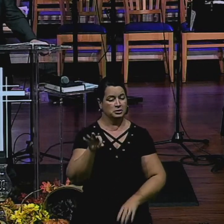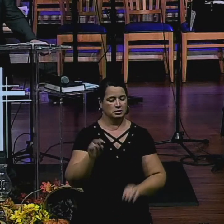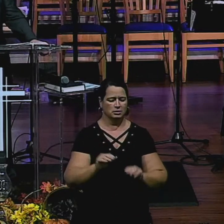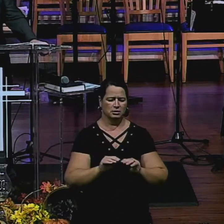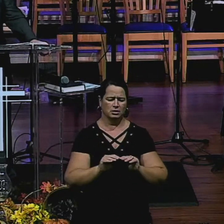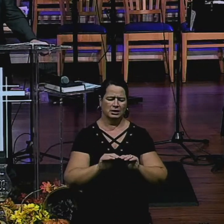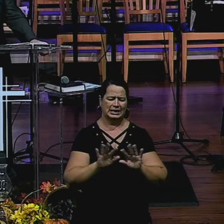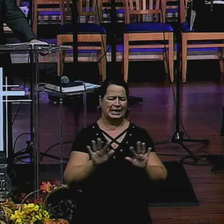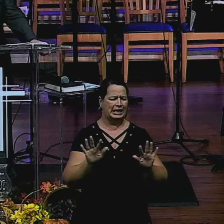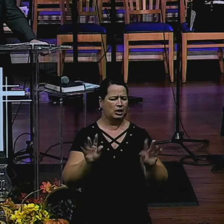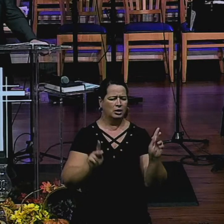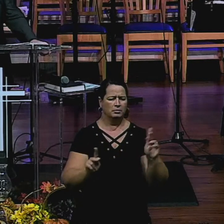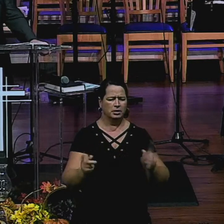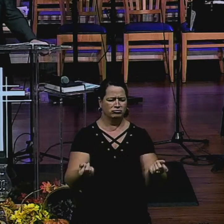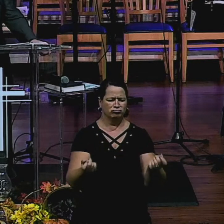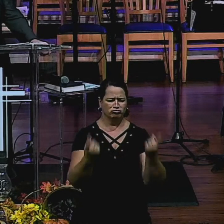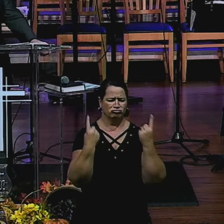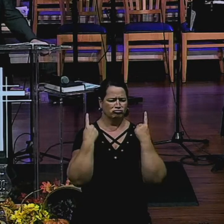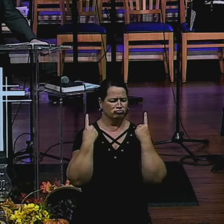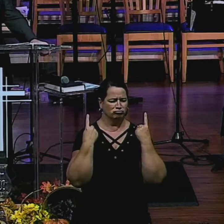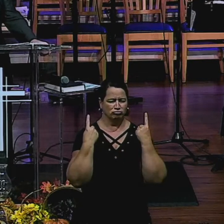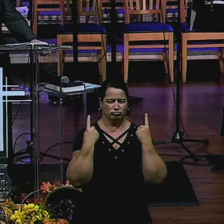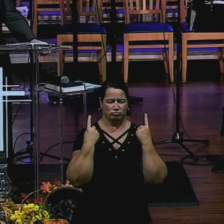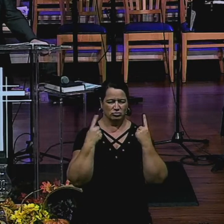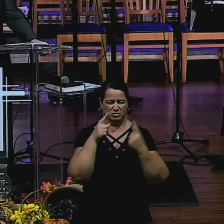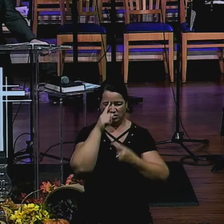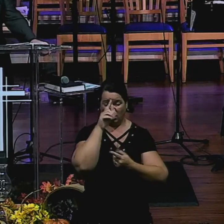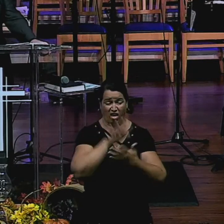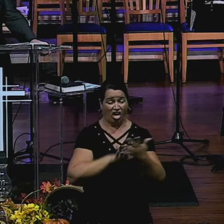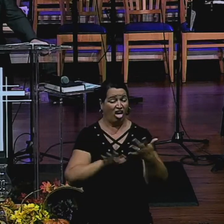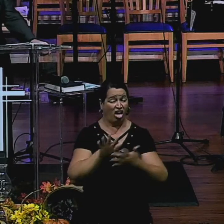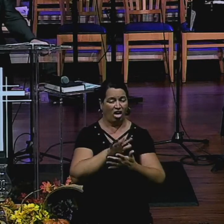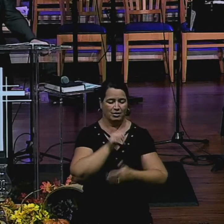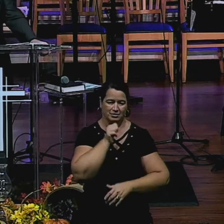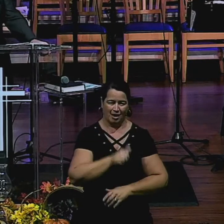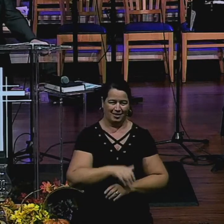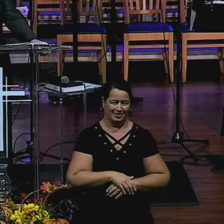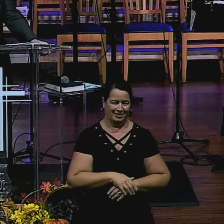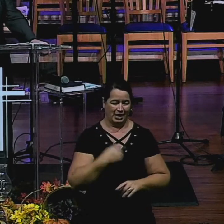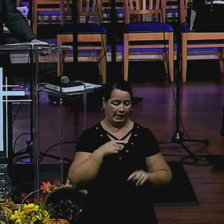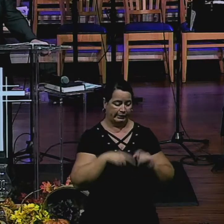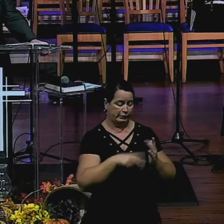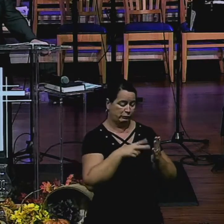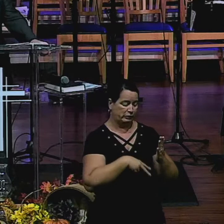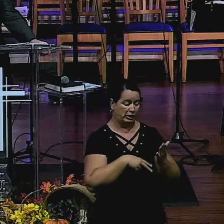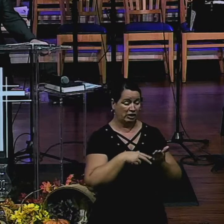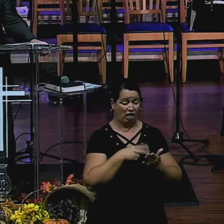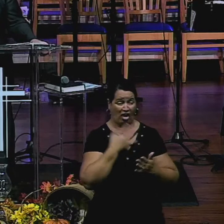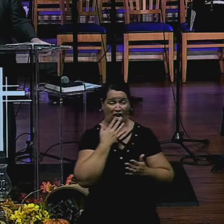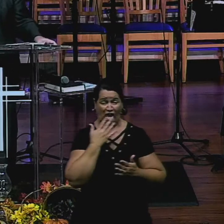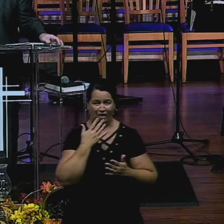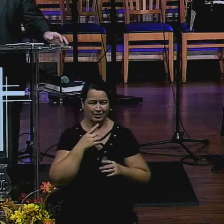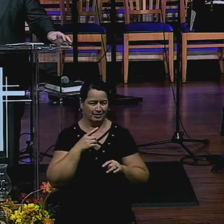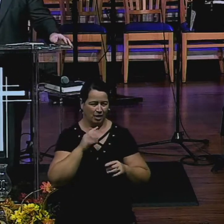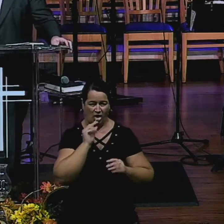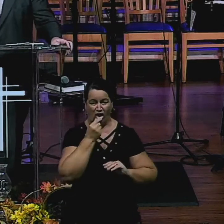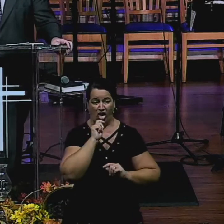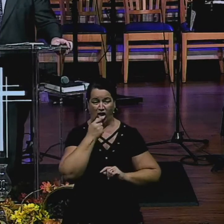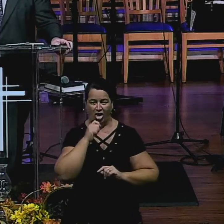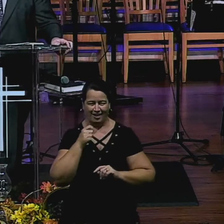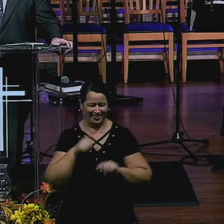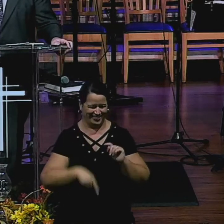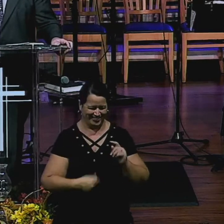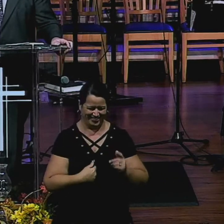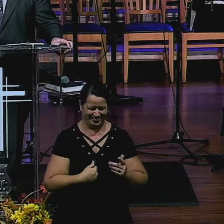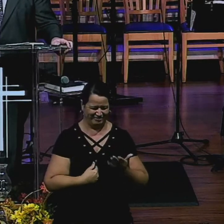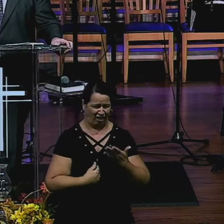clear. I mean, he was unlike Mikey, who gets tongue-tied. I couldn't even read a Bible verse a while ago. Jesus isn't that way, man.